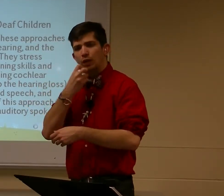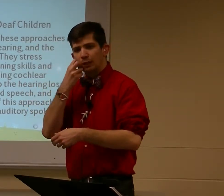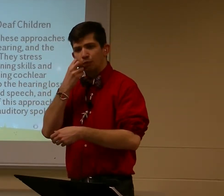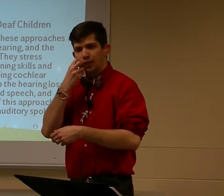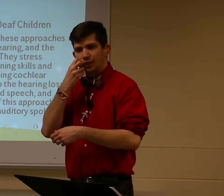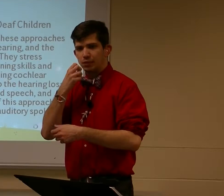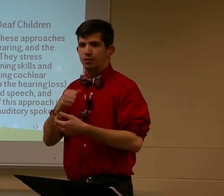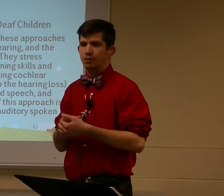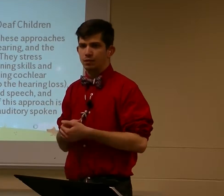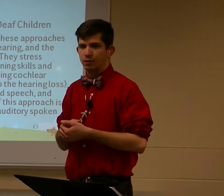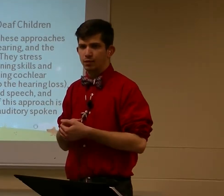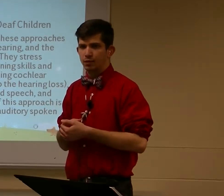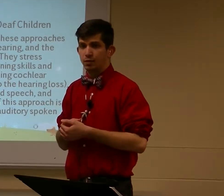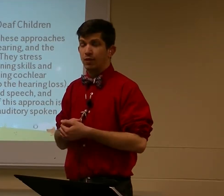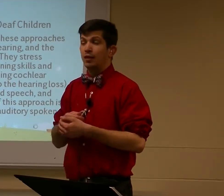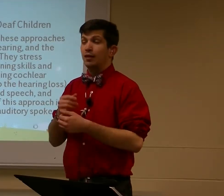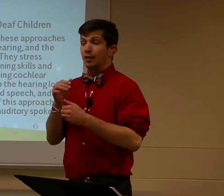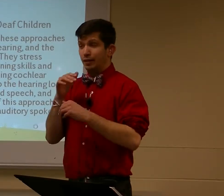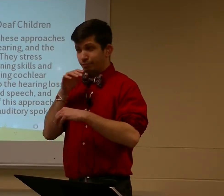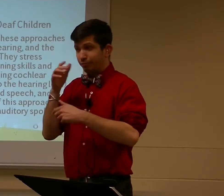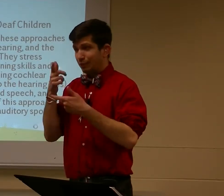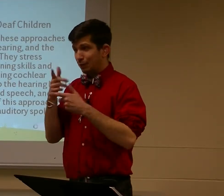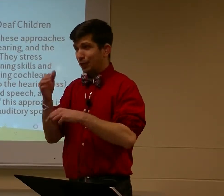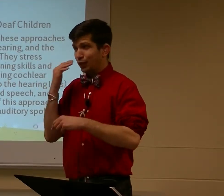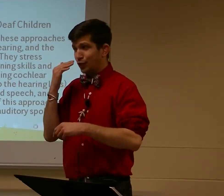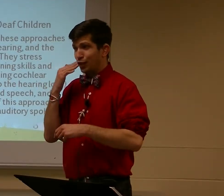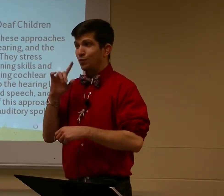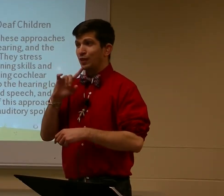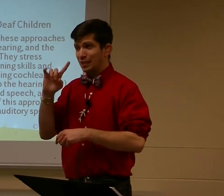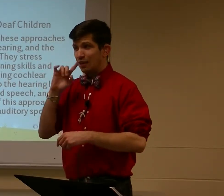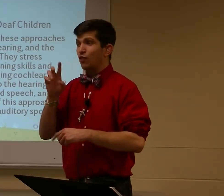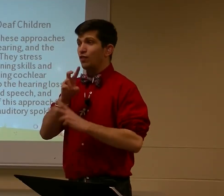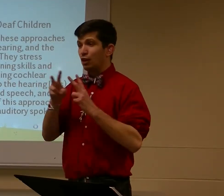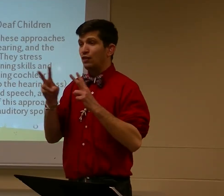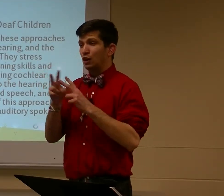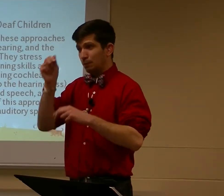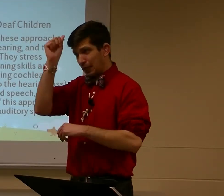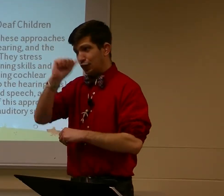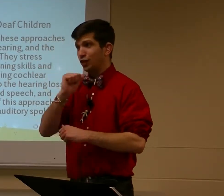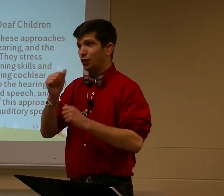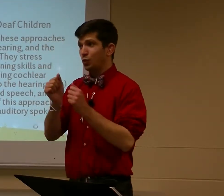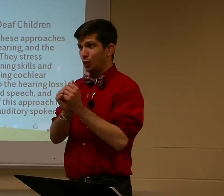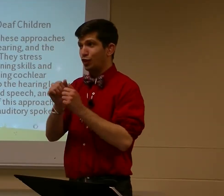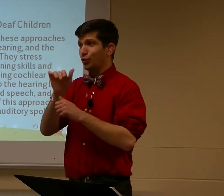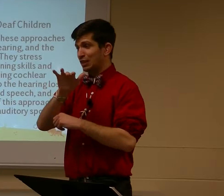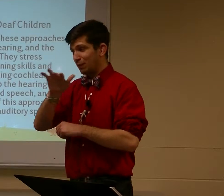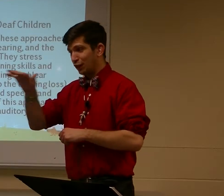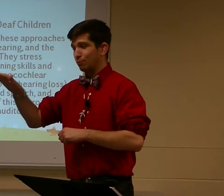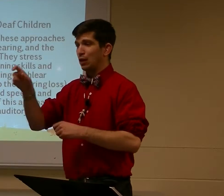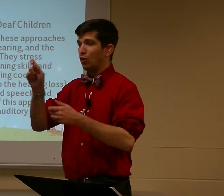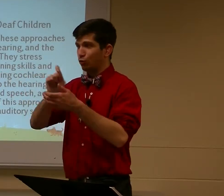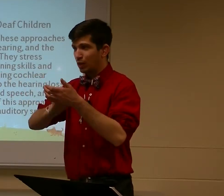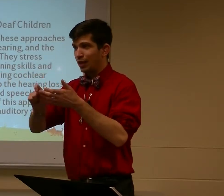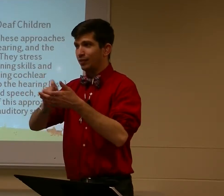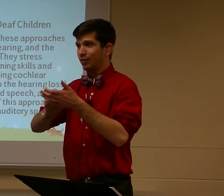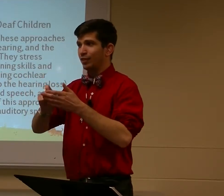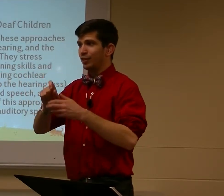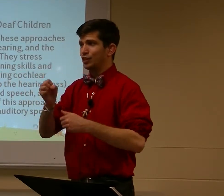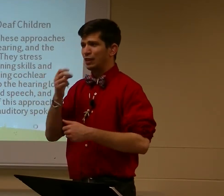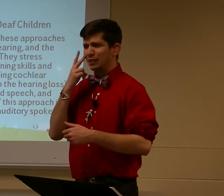read. And I'm letting you know, the deaf are very, very patient when you finger spell or write. So I've seen